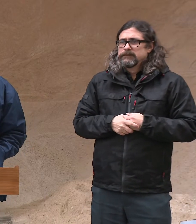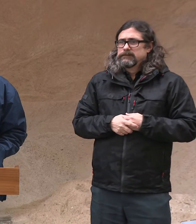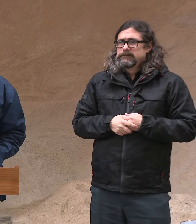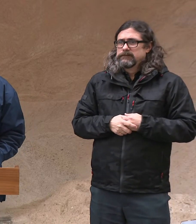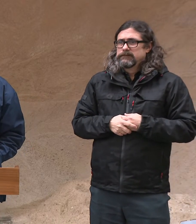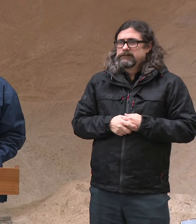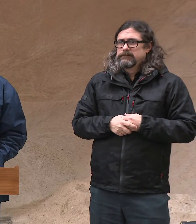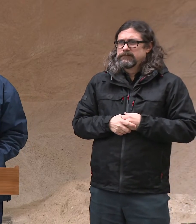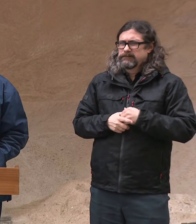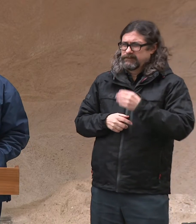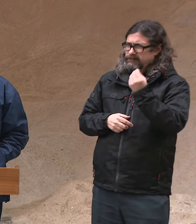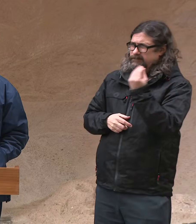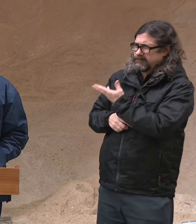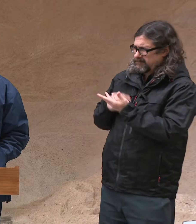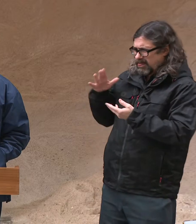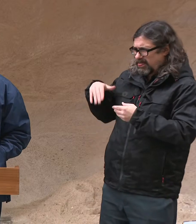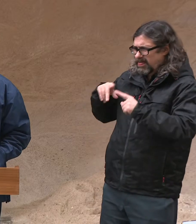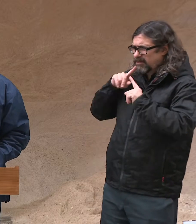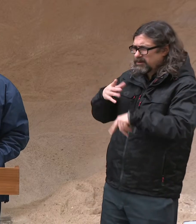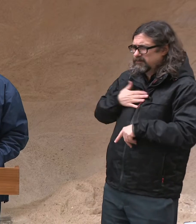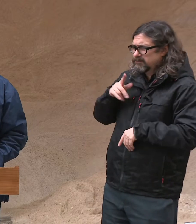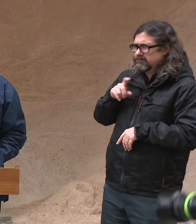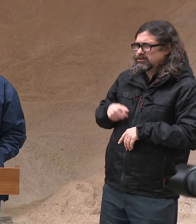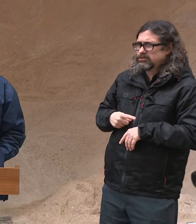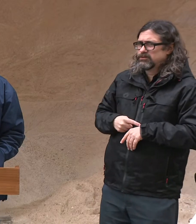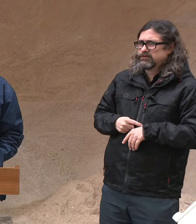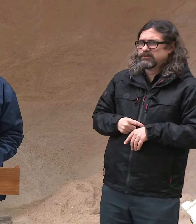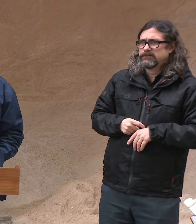I answered over and over again. Go ahead.